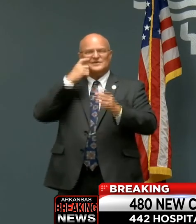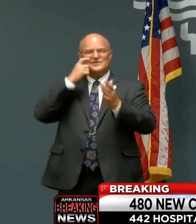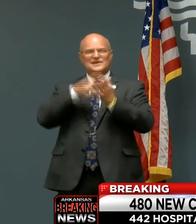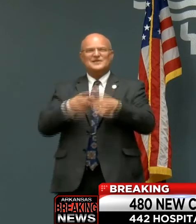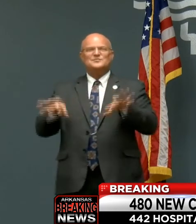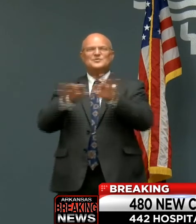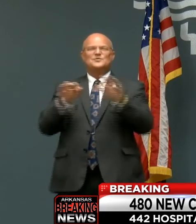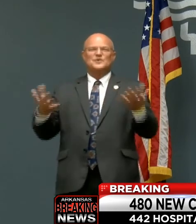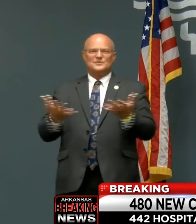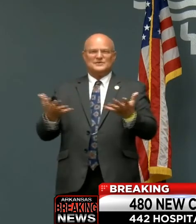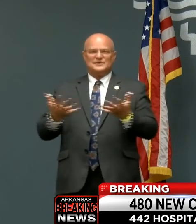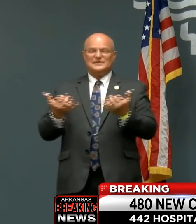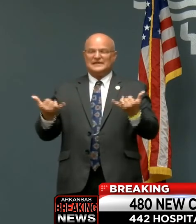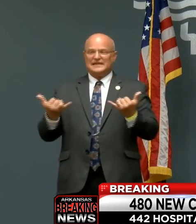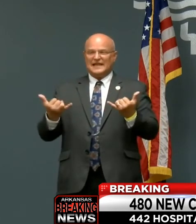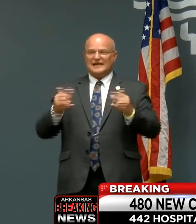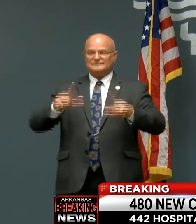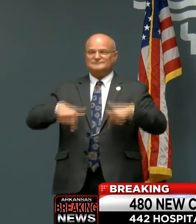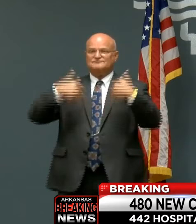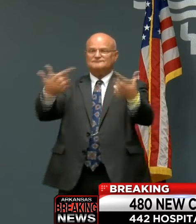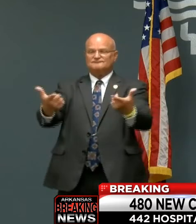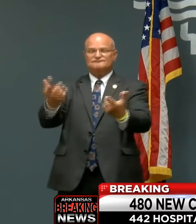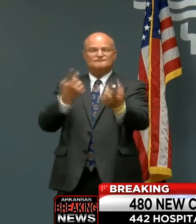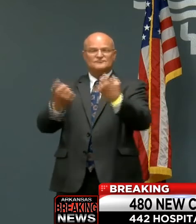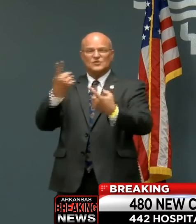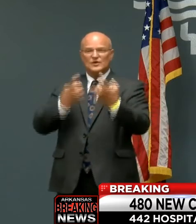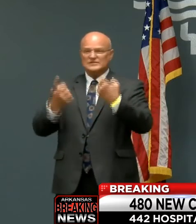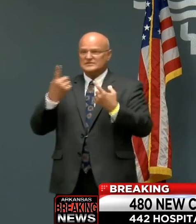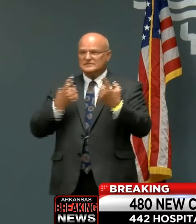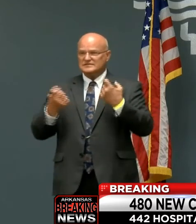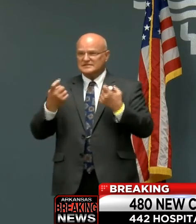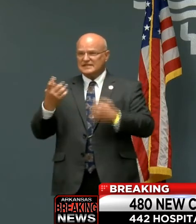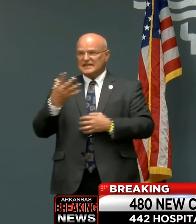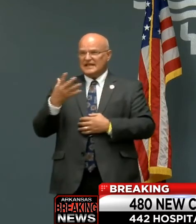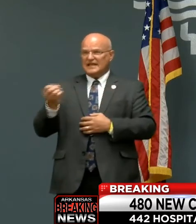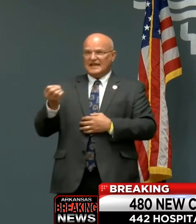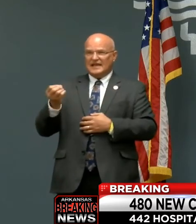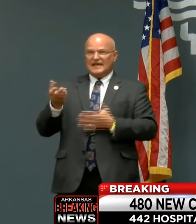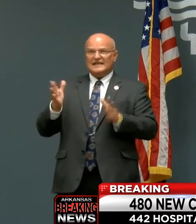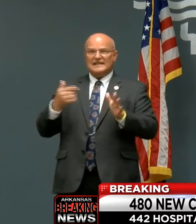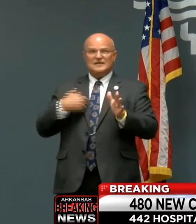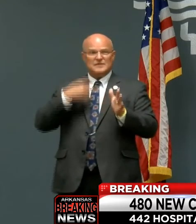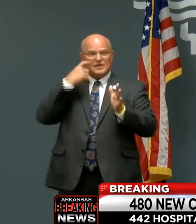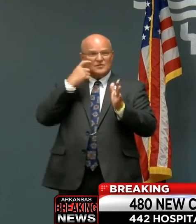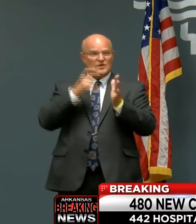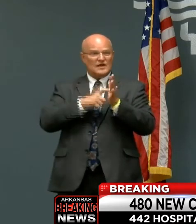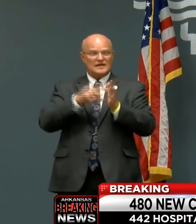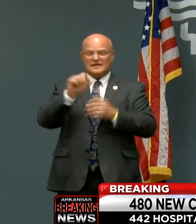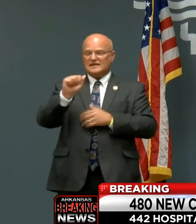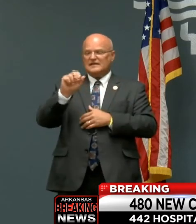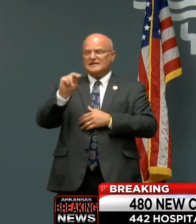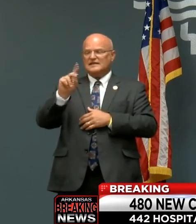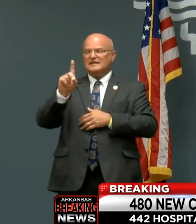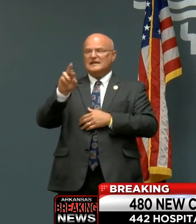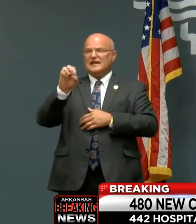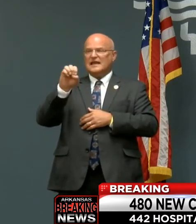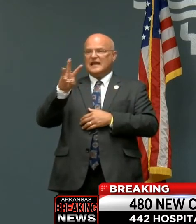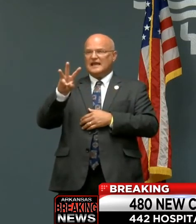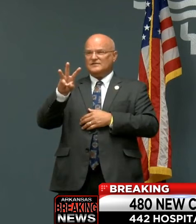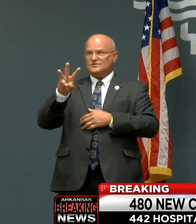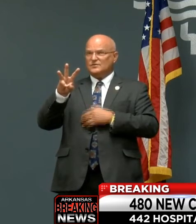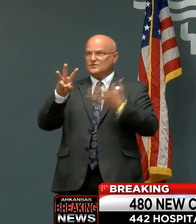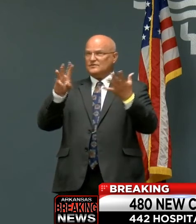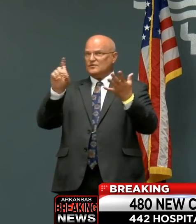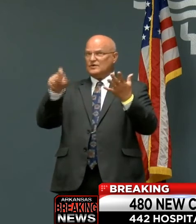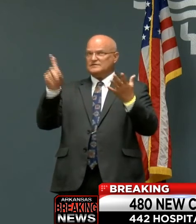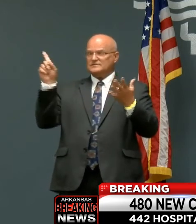importance of what we're doing. With that, let's turn it open for questions. And let me recognize Andrew DeMillo, if he's on the line, if he